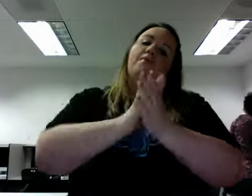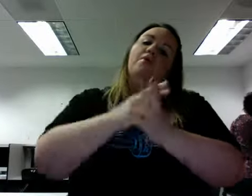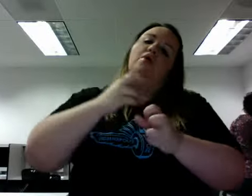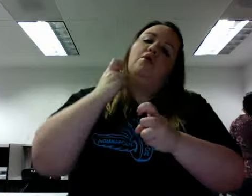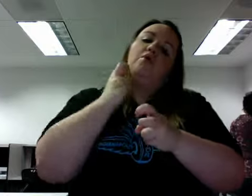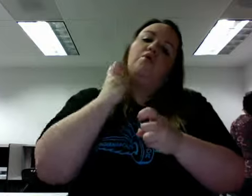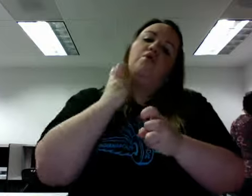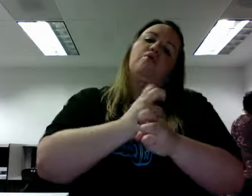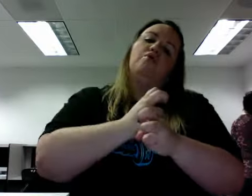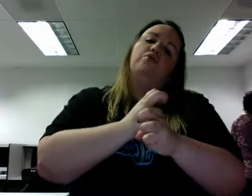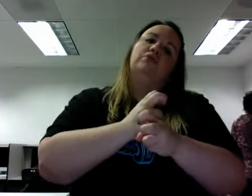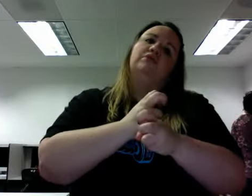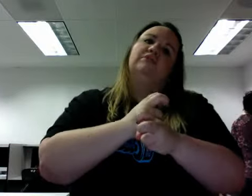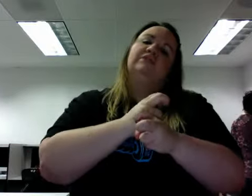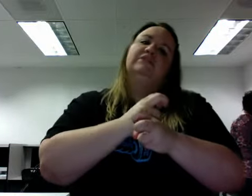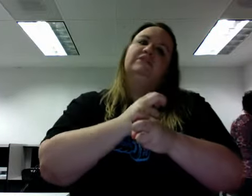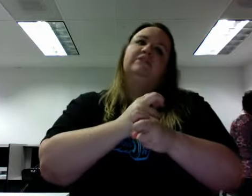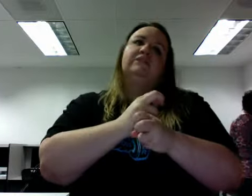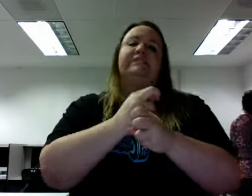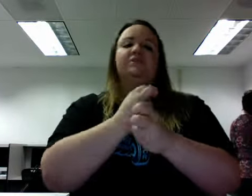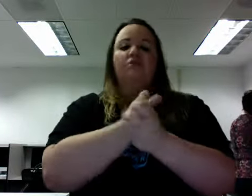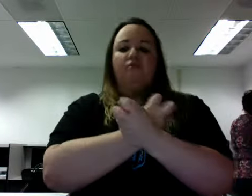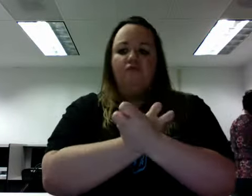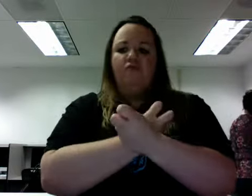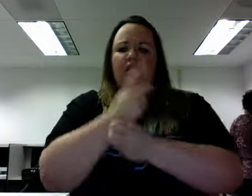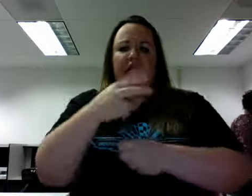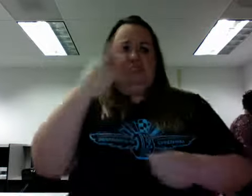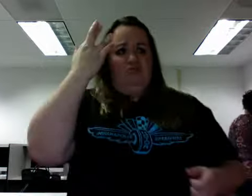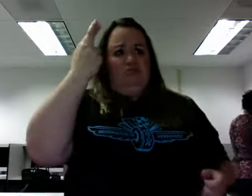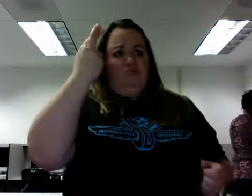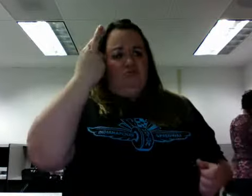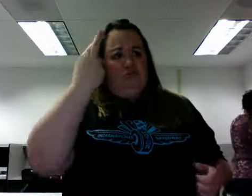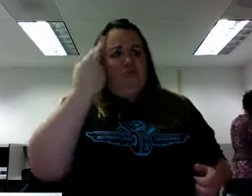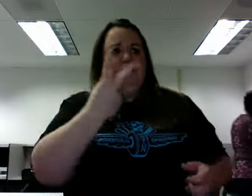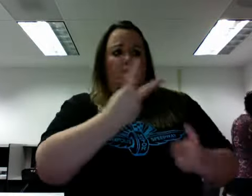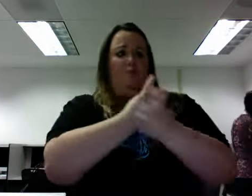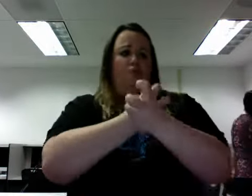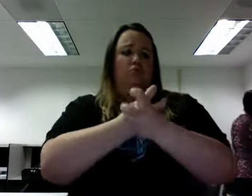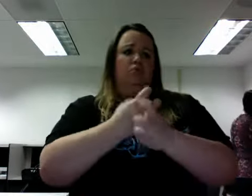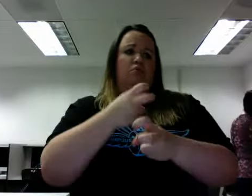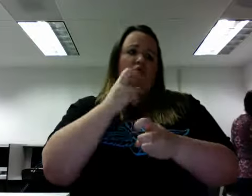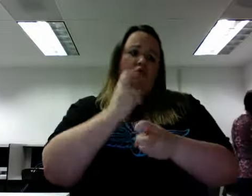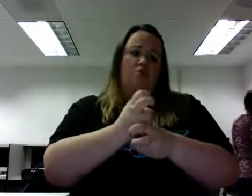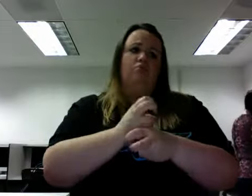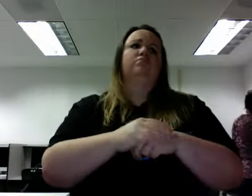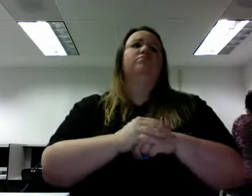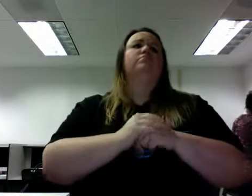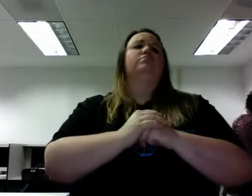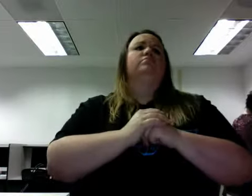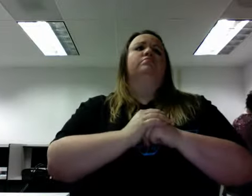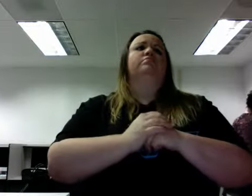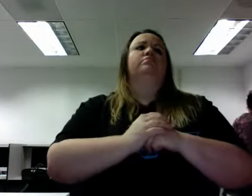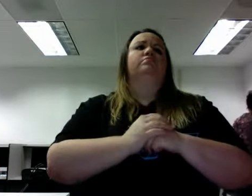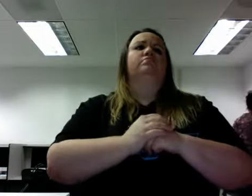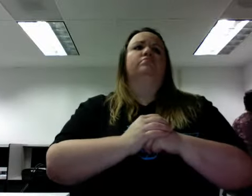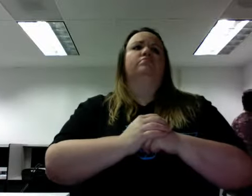harden. That's why rocks are so hard, is because they have minerals in it. Put your chair down. Break my chair. Okay, the rocks are so hard because of the mineral content in